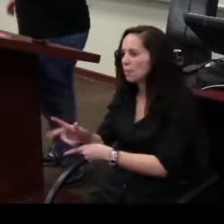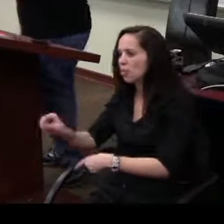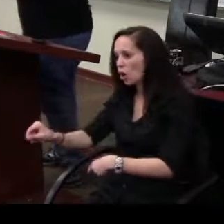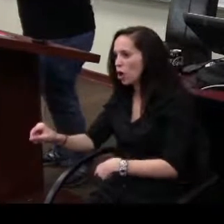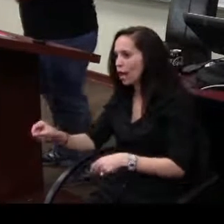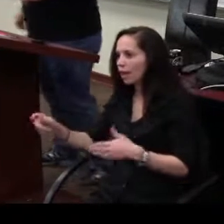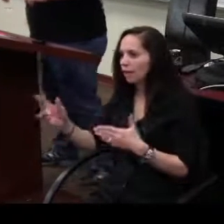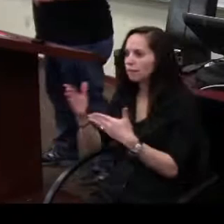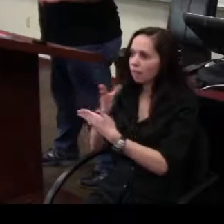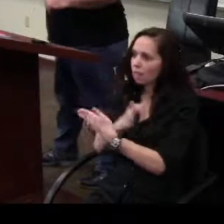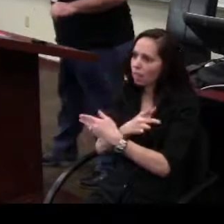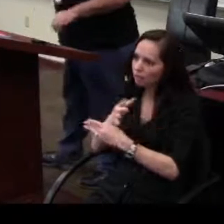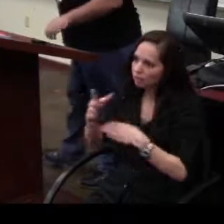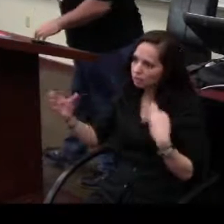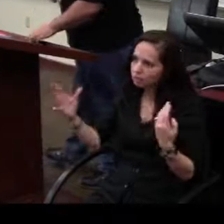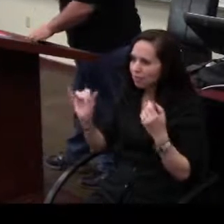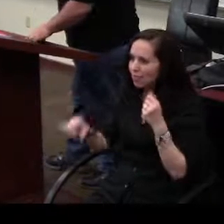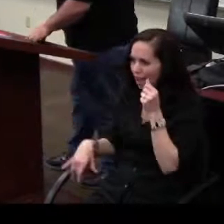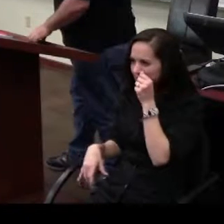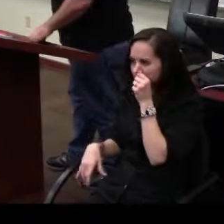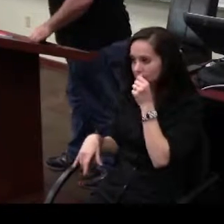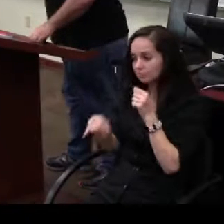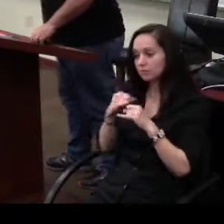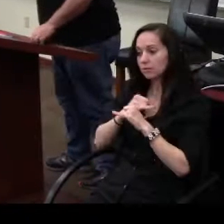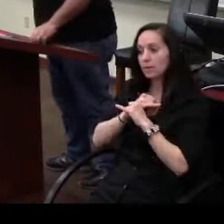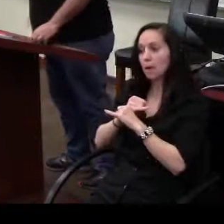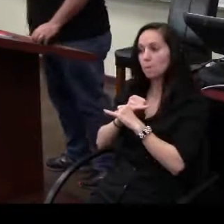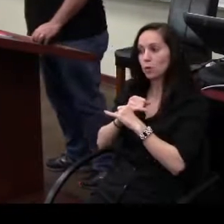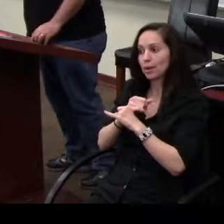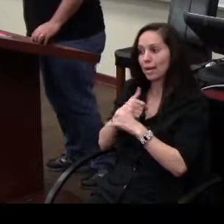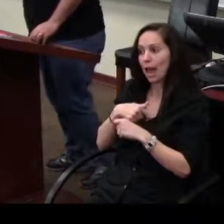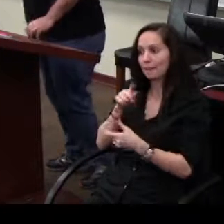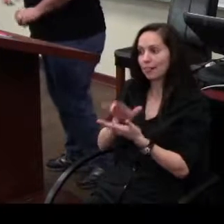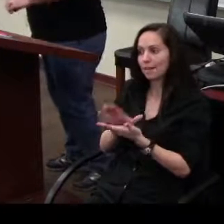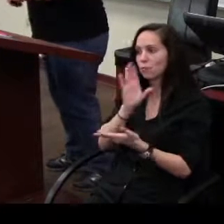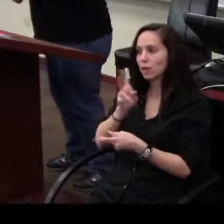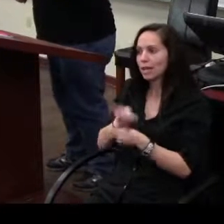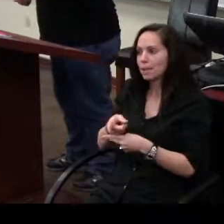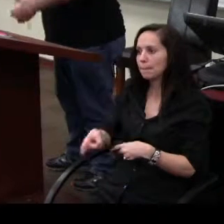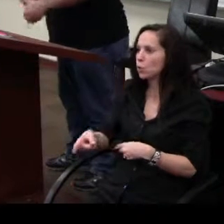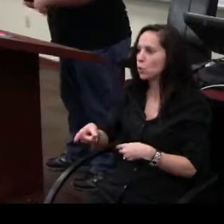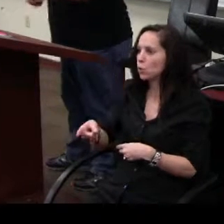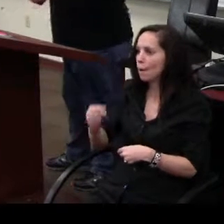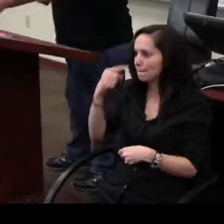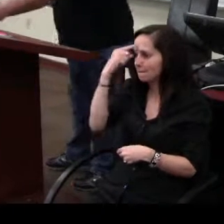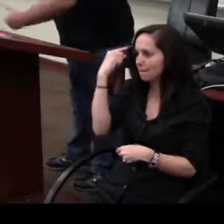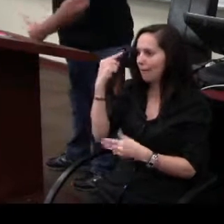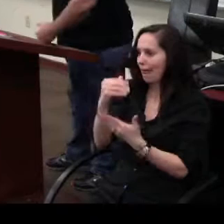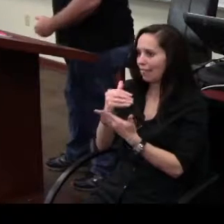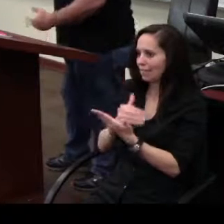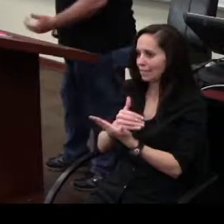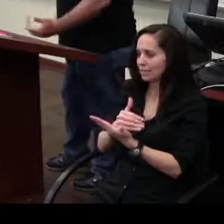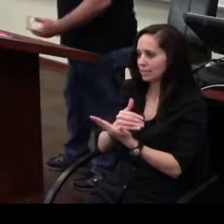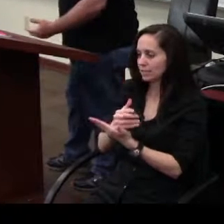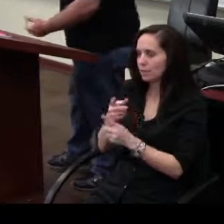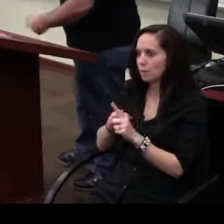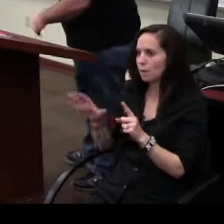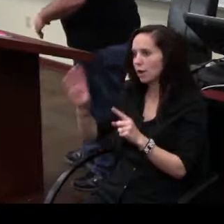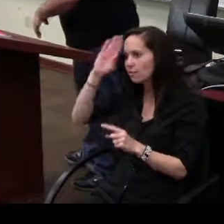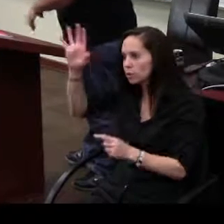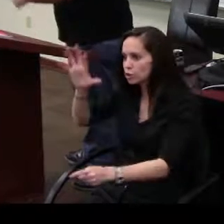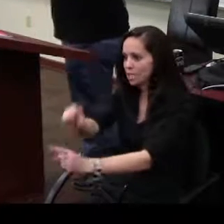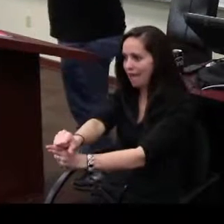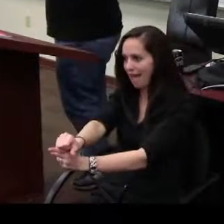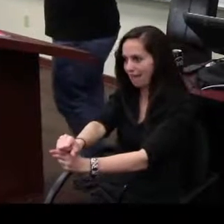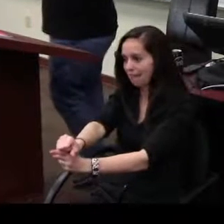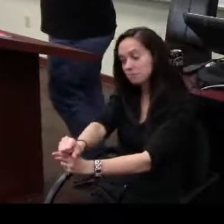sliding scale that goes on with that. In this case, the immunity, I believe, will keep you basically blacklisted off of their future attacks,